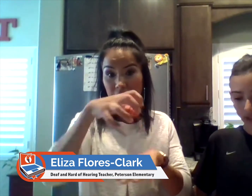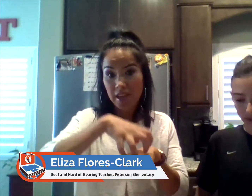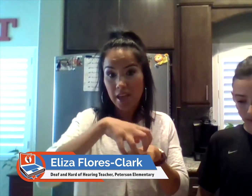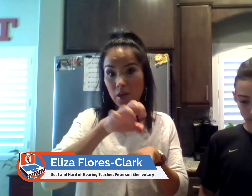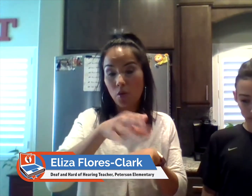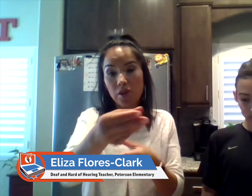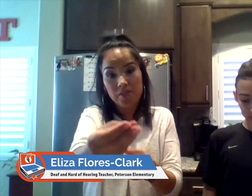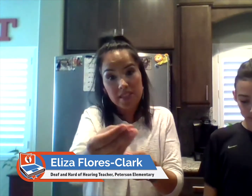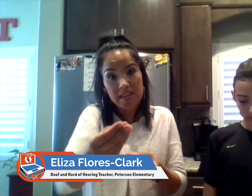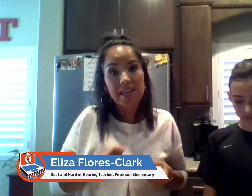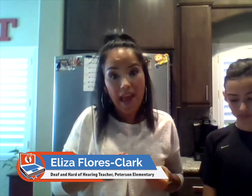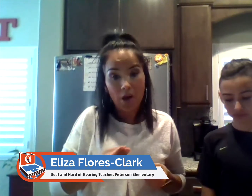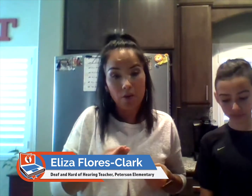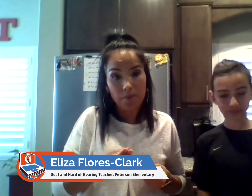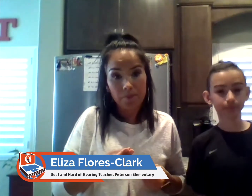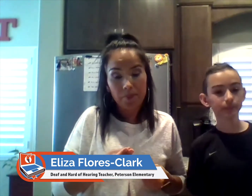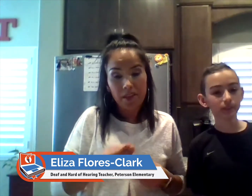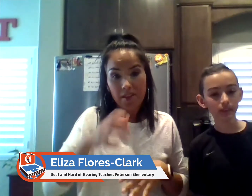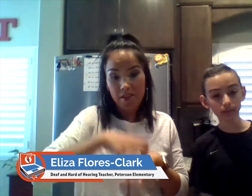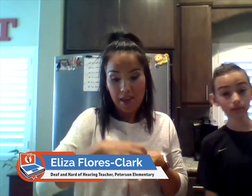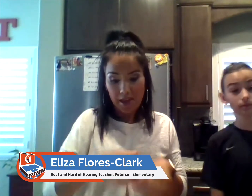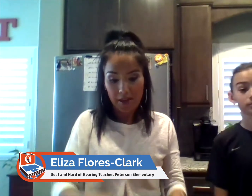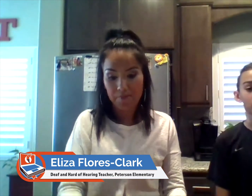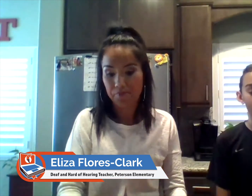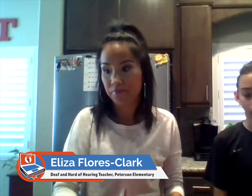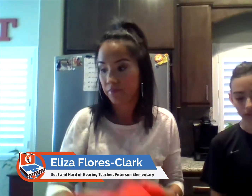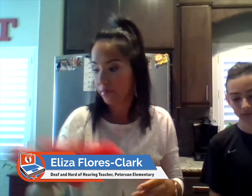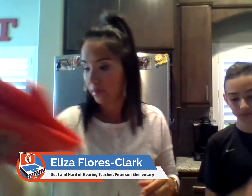cake or even taking out the cake.